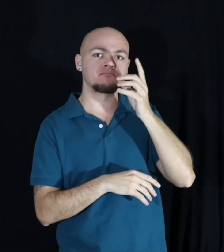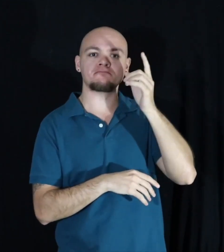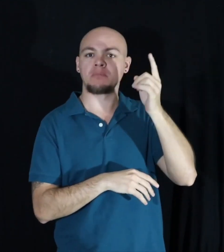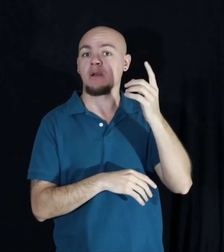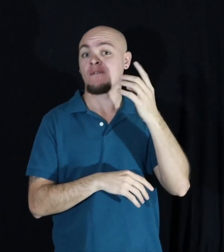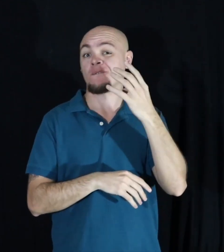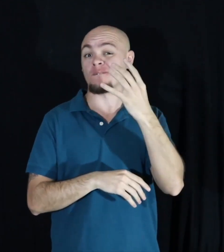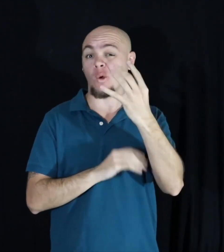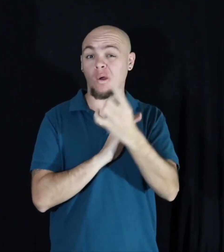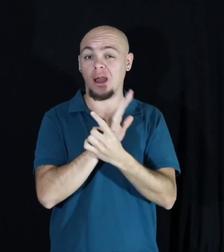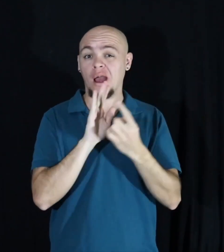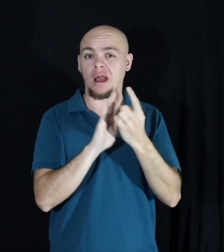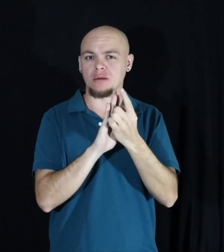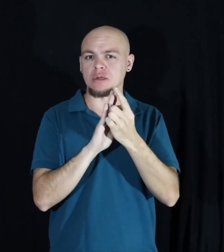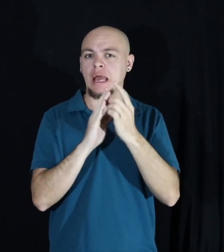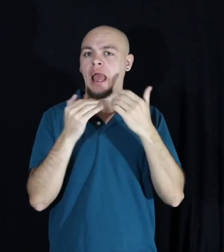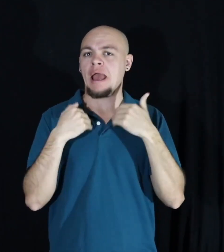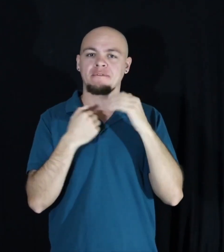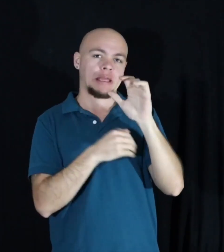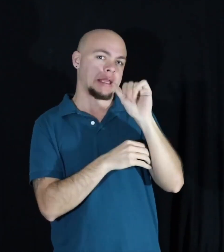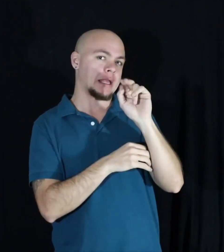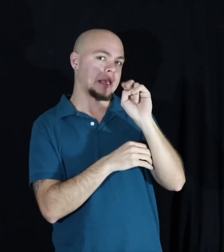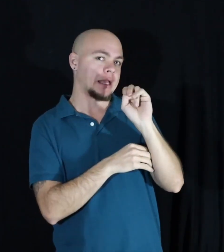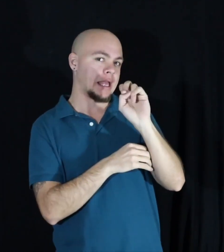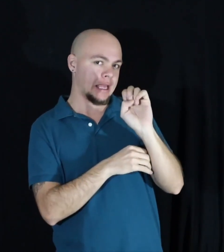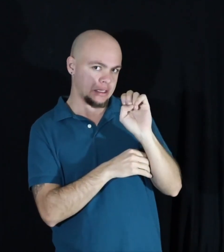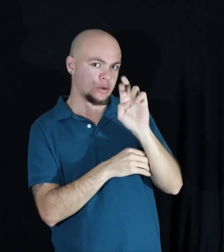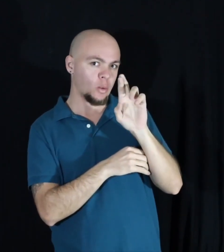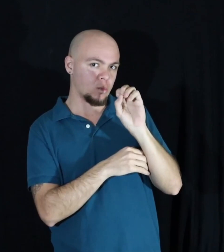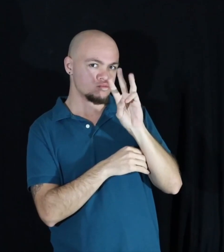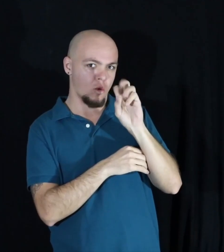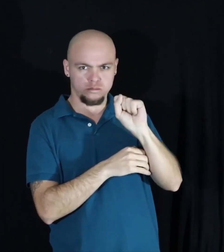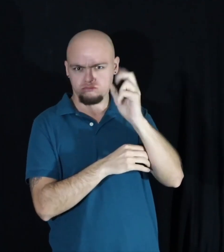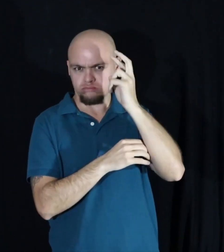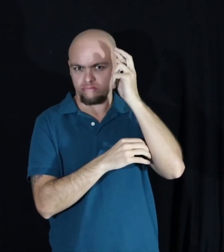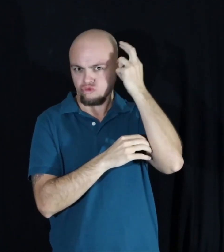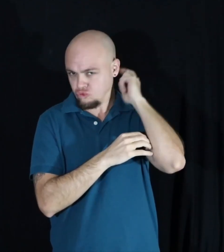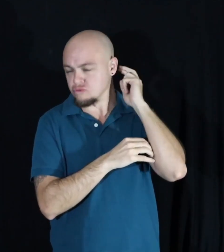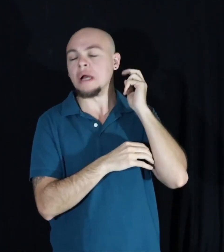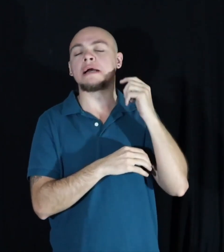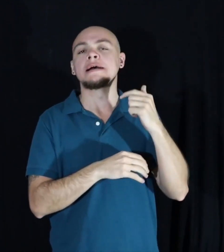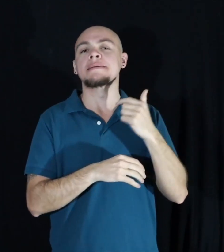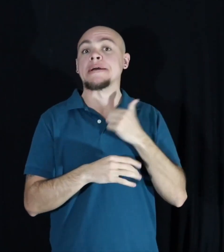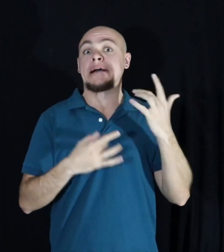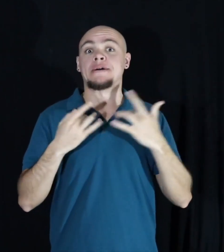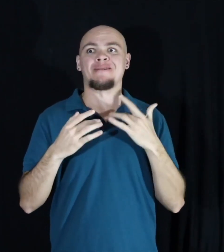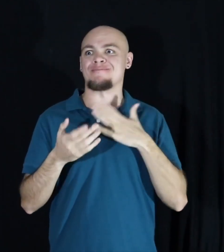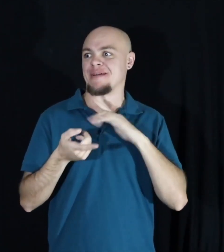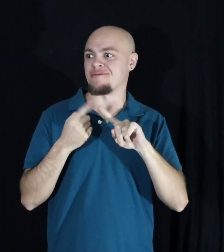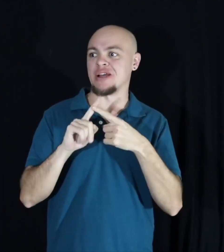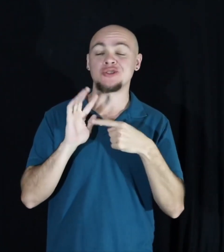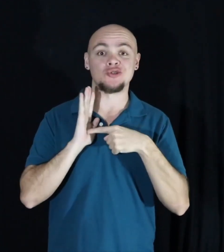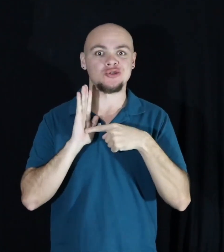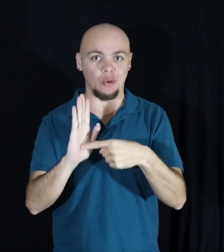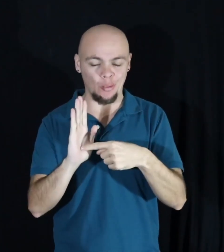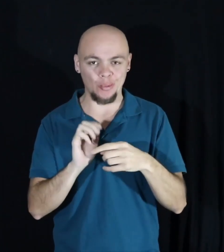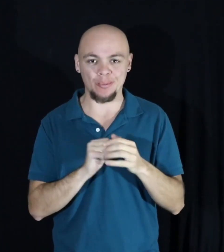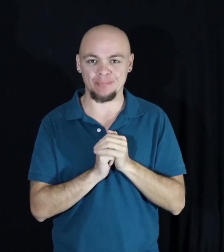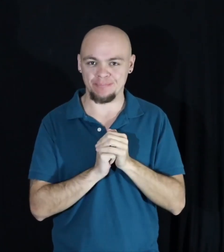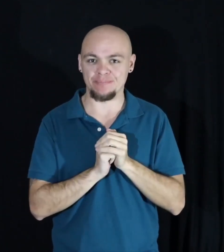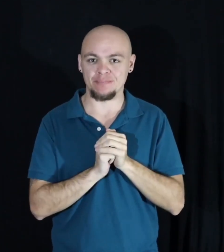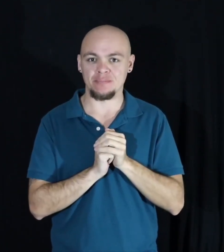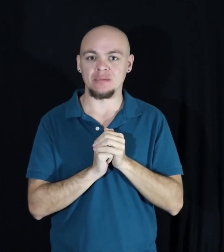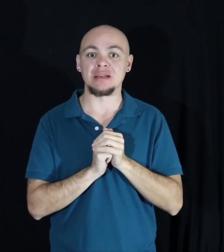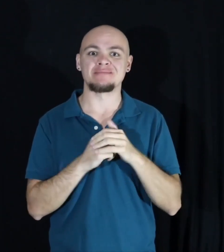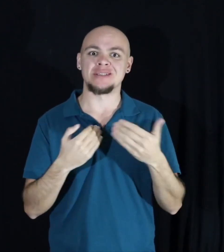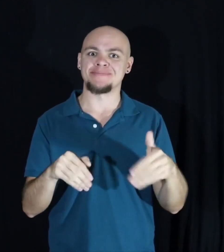4 hours giving me cane roast for the coming school week. And as you can imagine, I was very excited to show my friends. But things took a turn